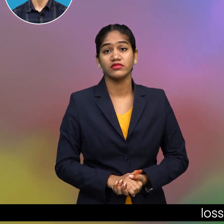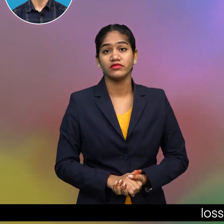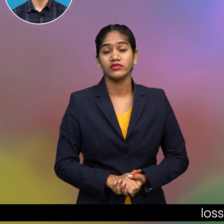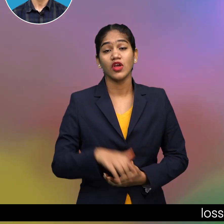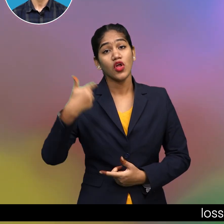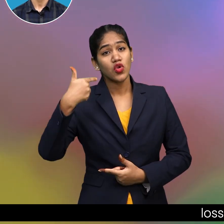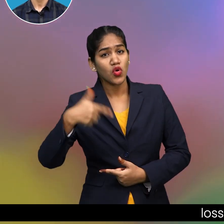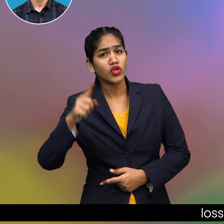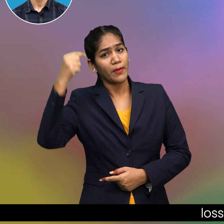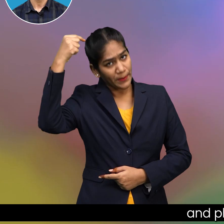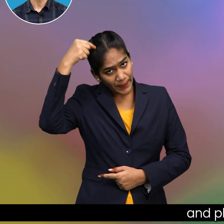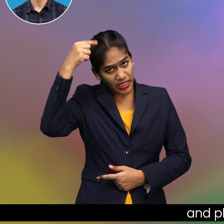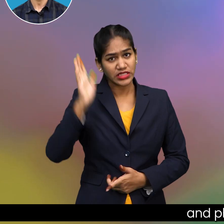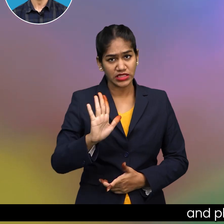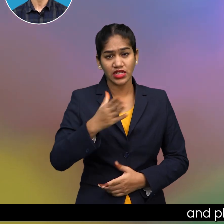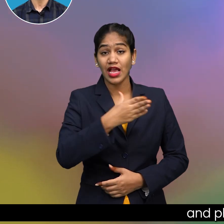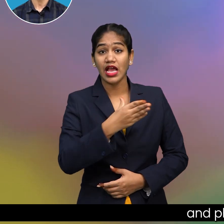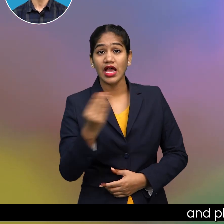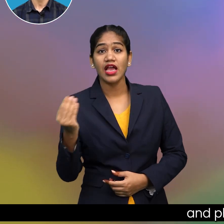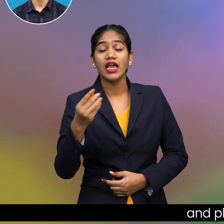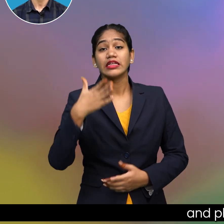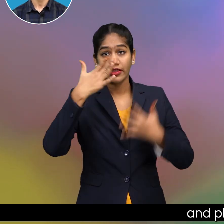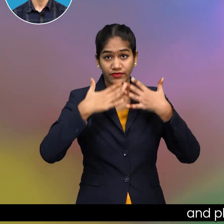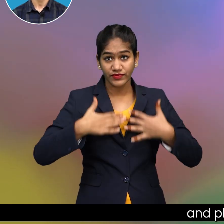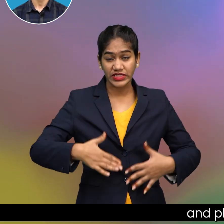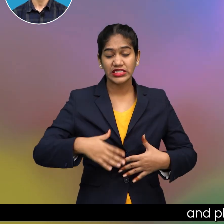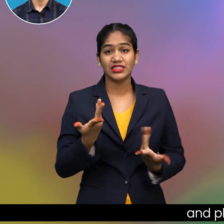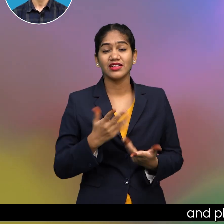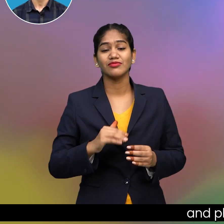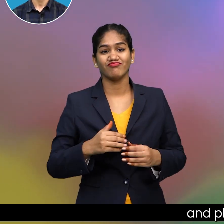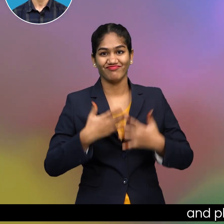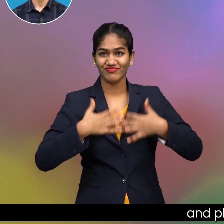loss of mental and physical vigor,